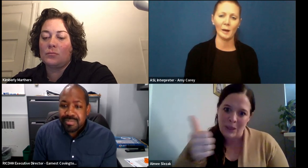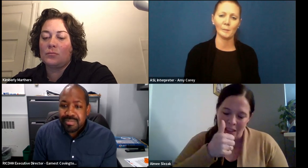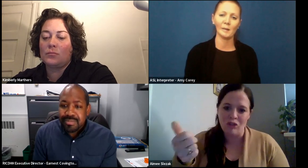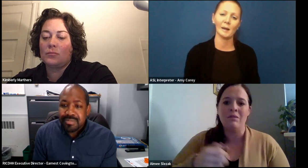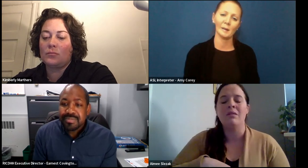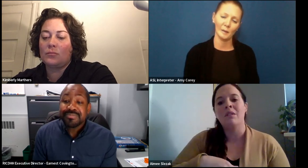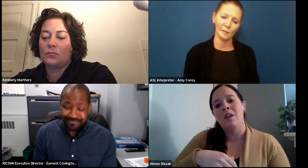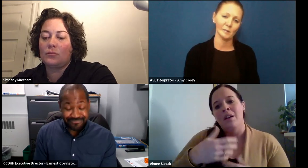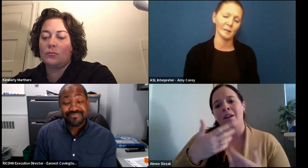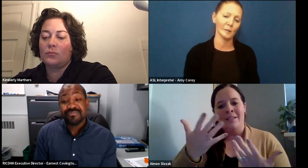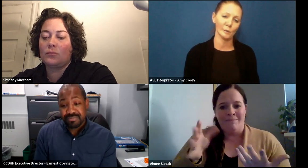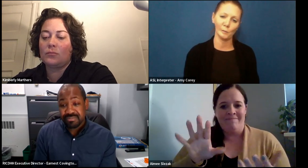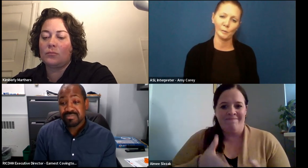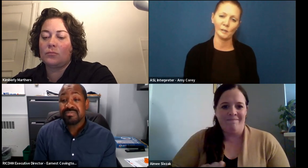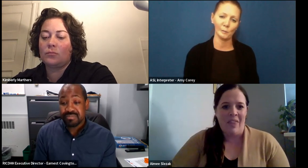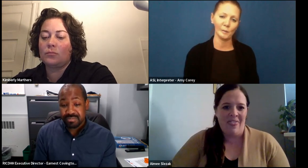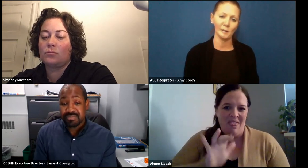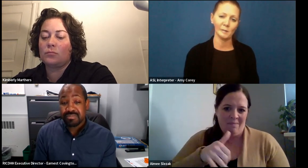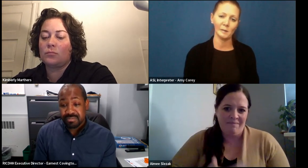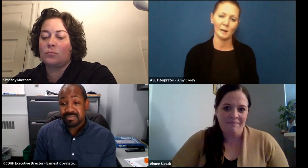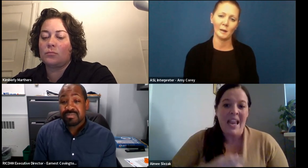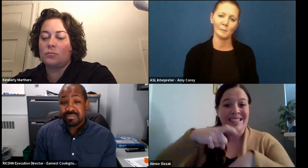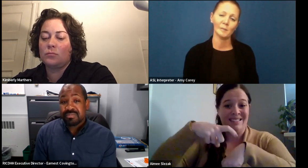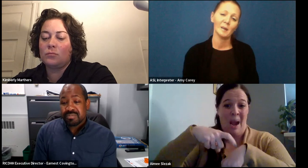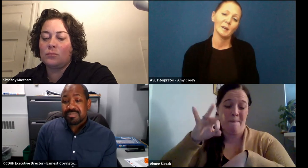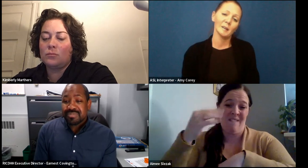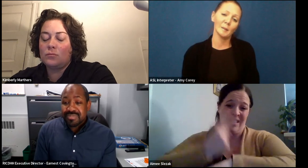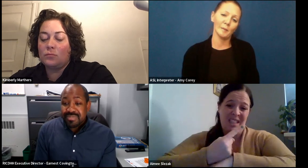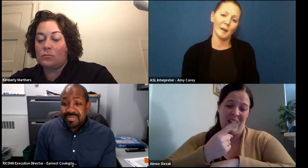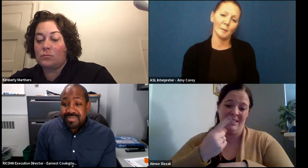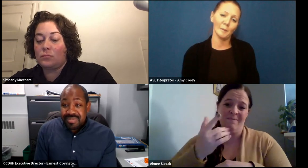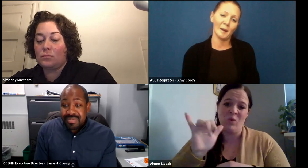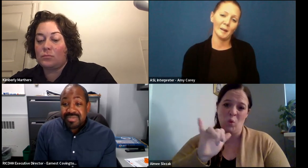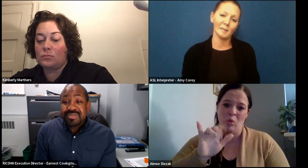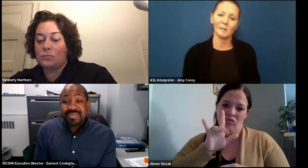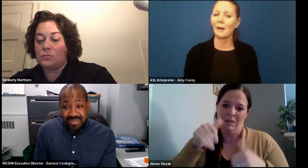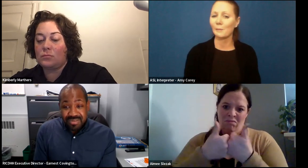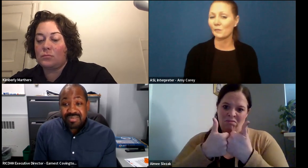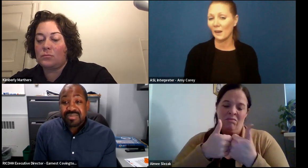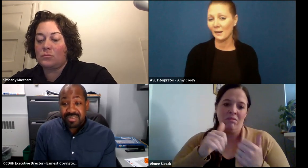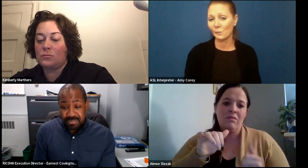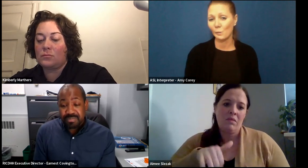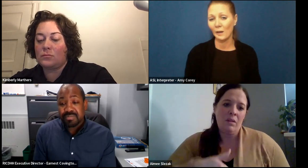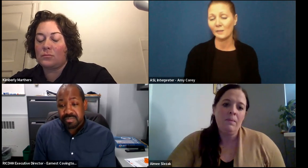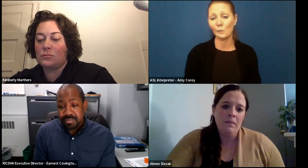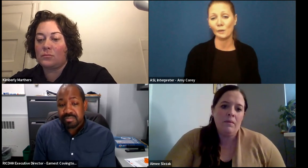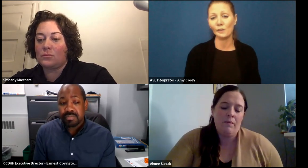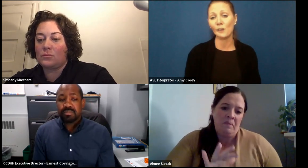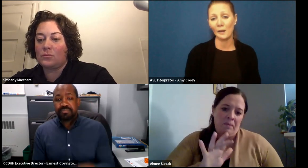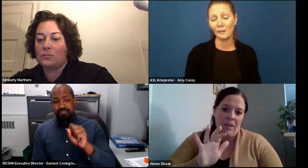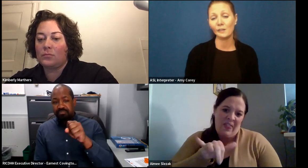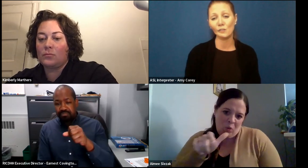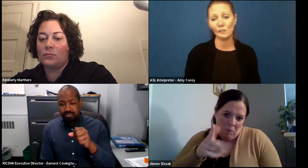that. Again, obviously that transportation piece, keeping that in mind, the time of day as well is a